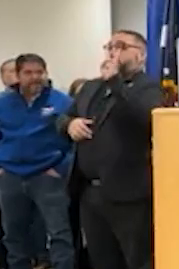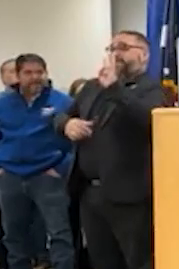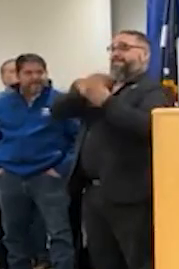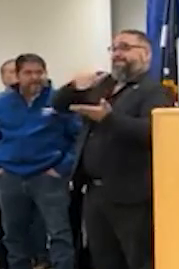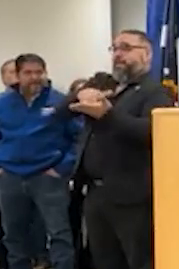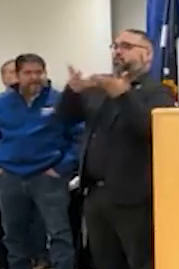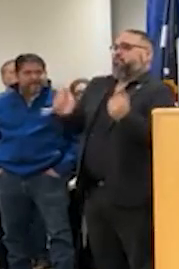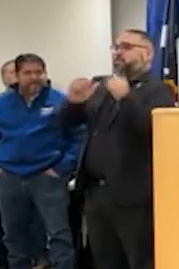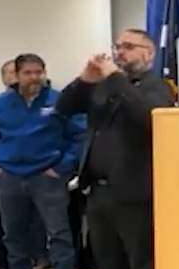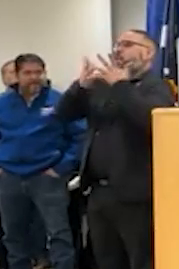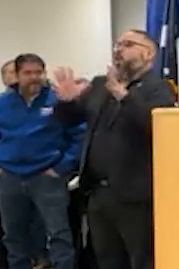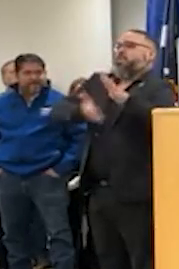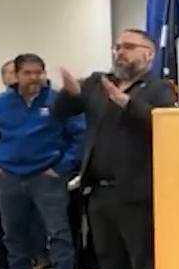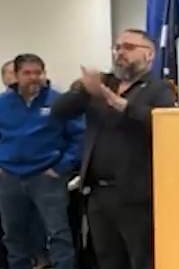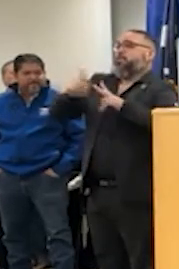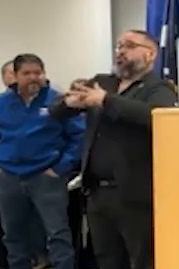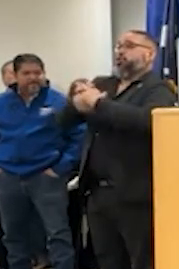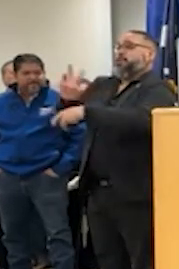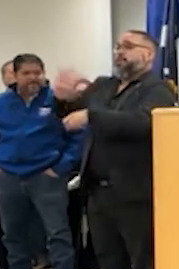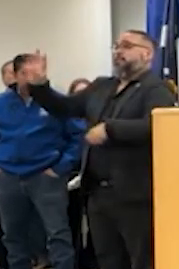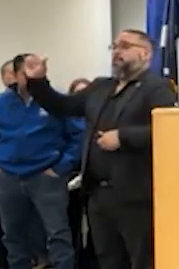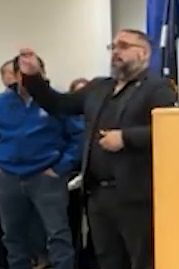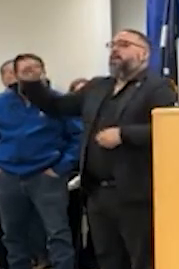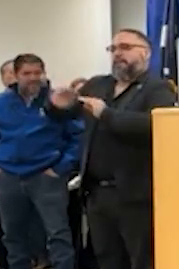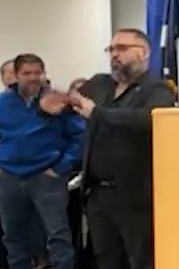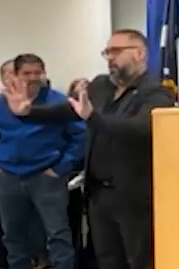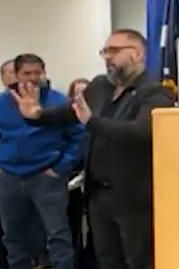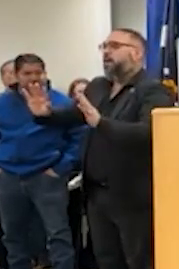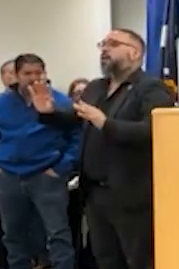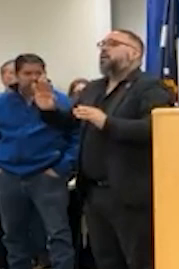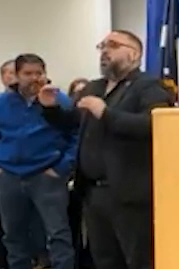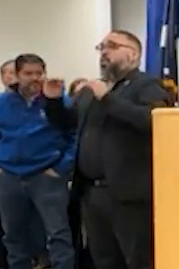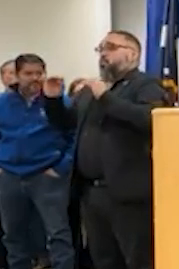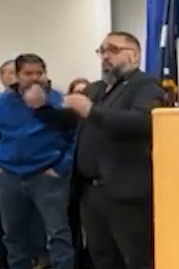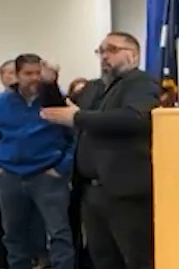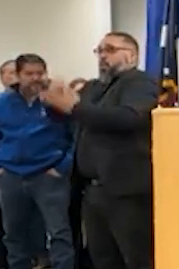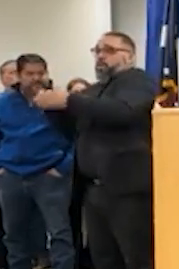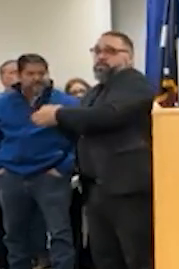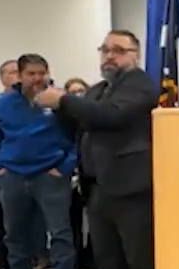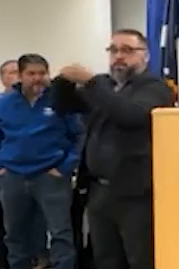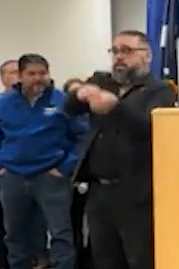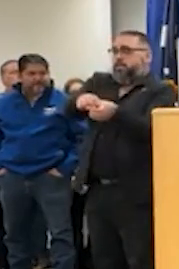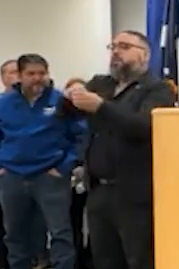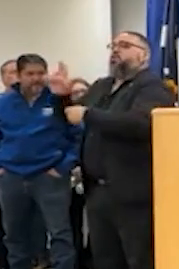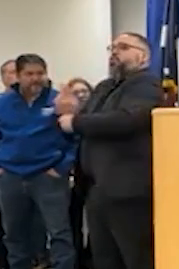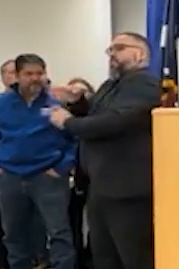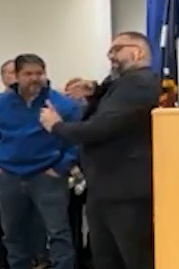already open at 6 this morning. And to clarify, the fare free that Eric mentioned, that is on